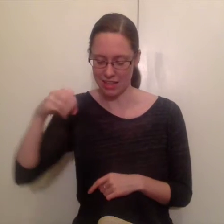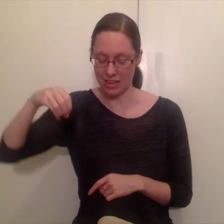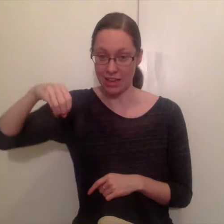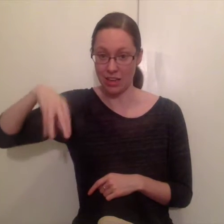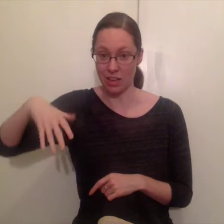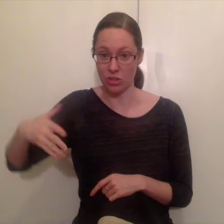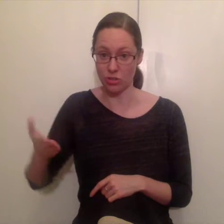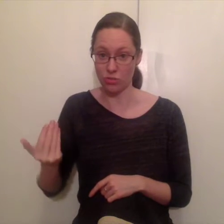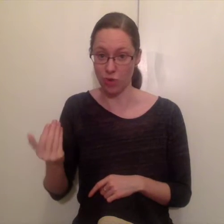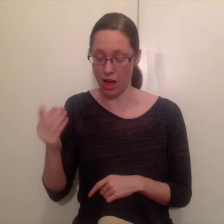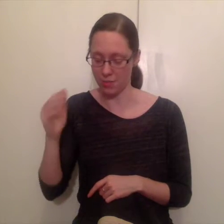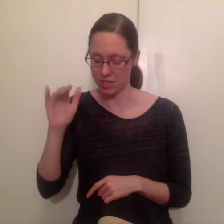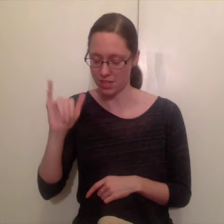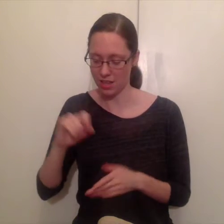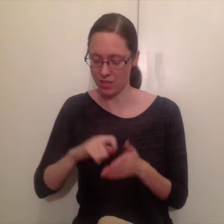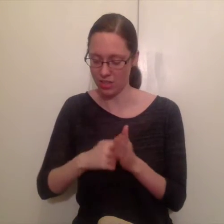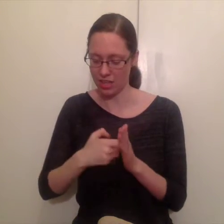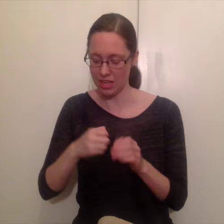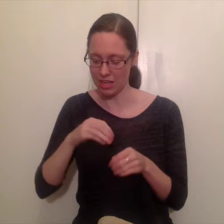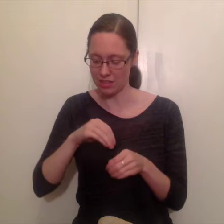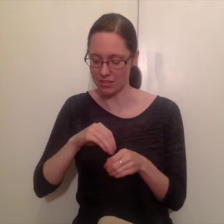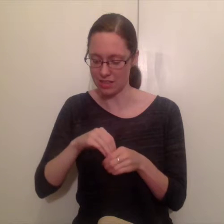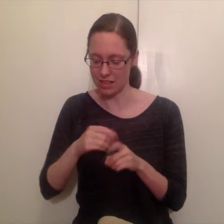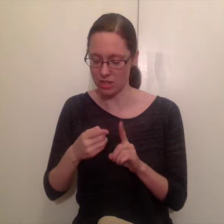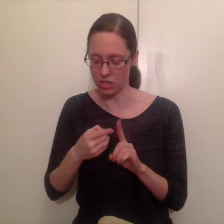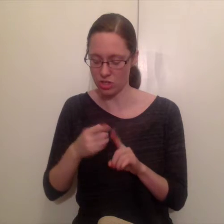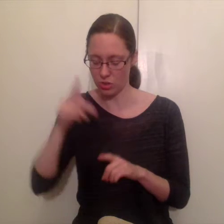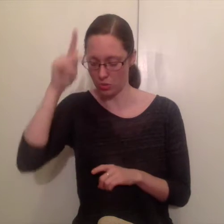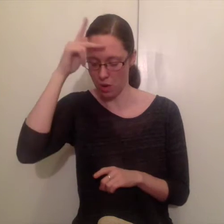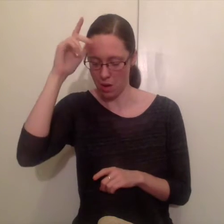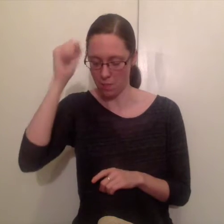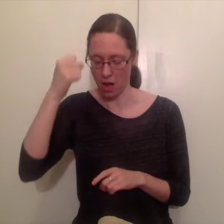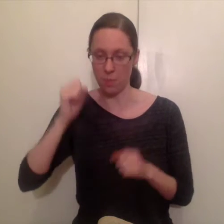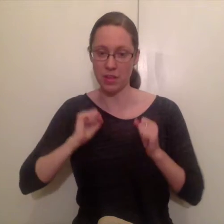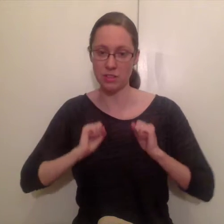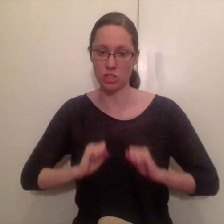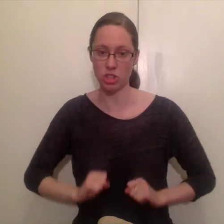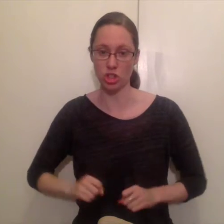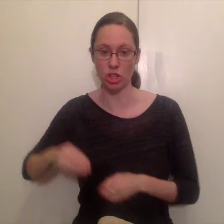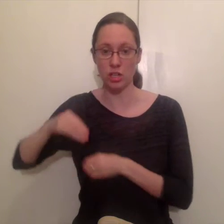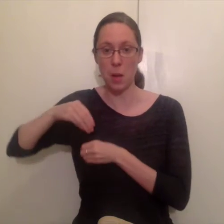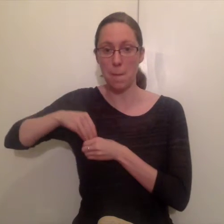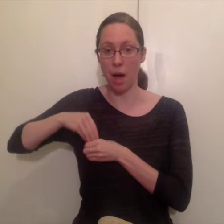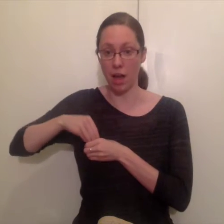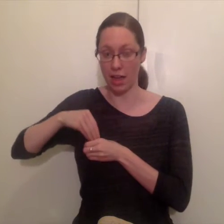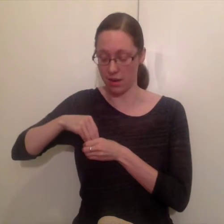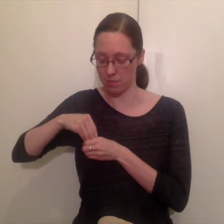he dropped the keys into Papa's shirt pocket.